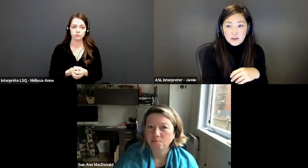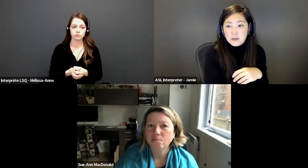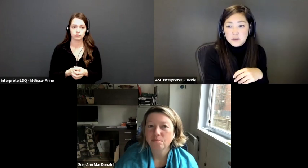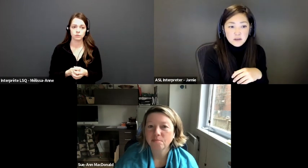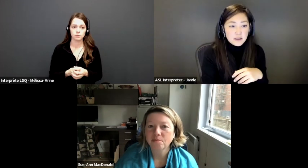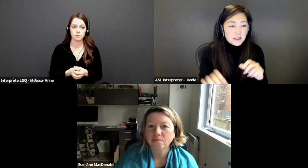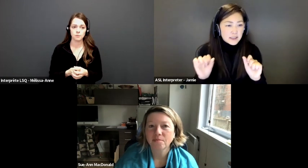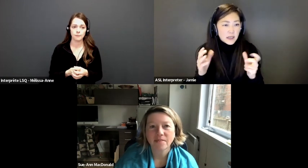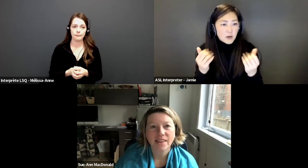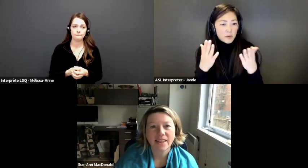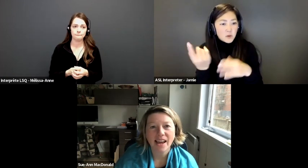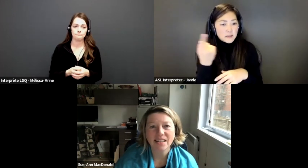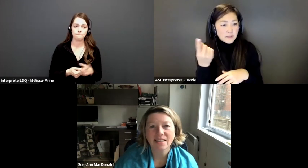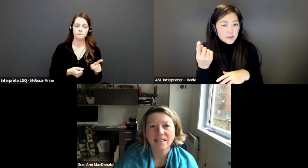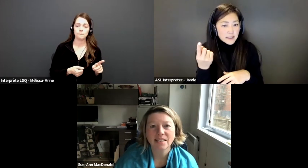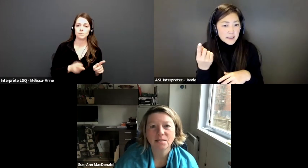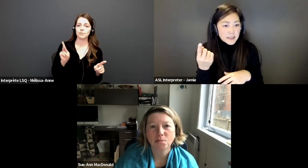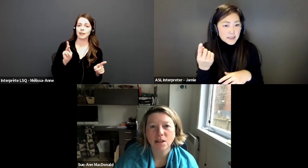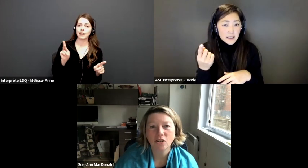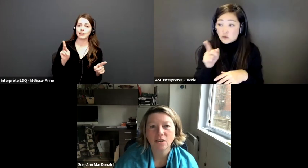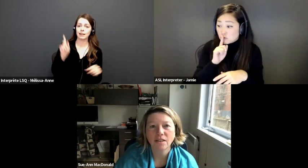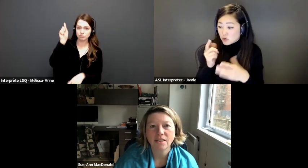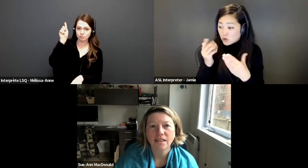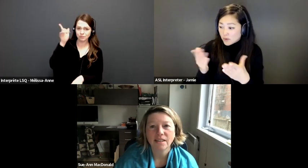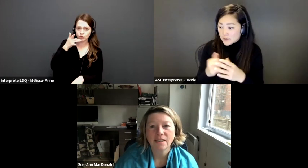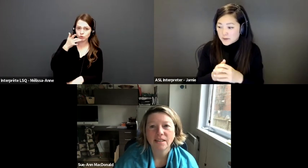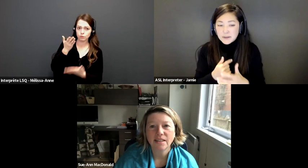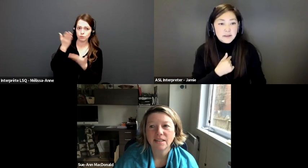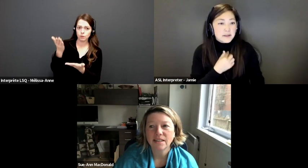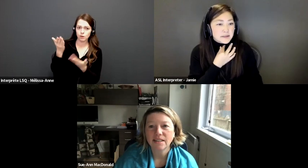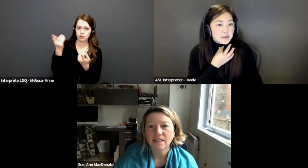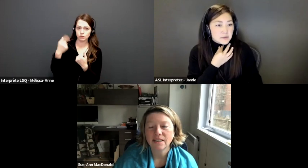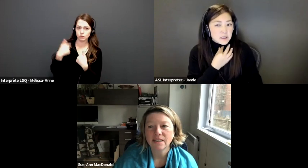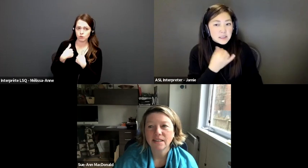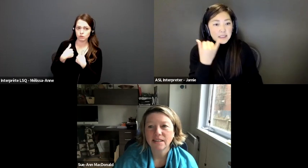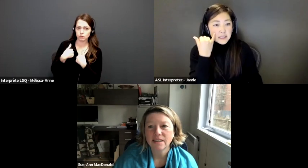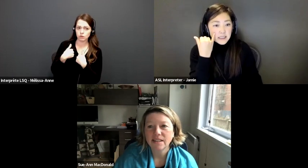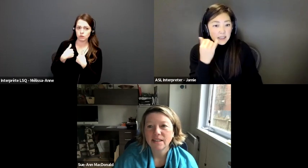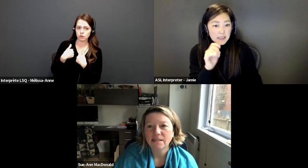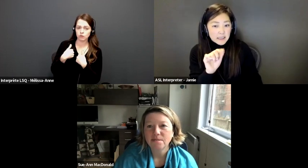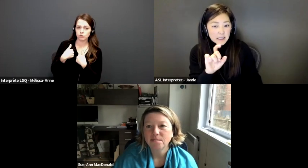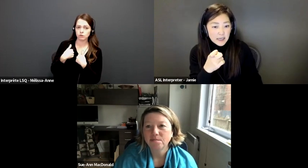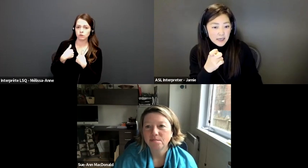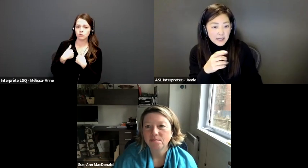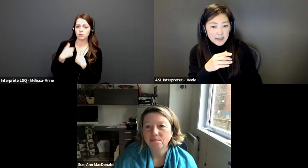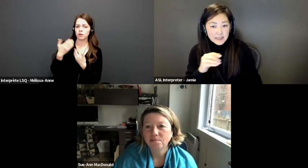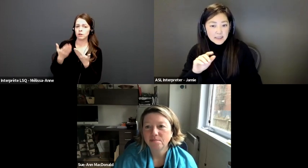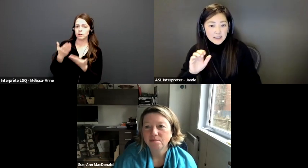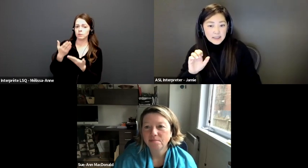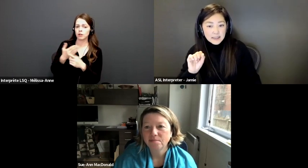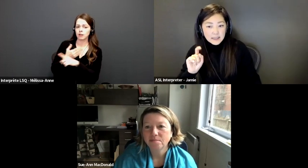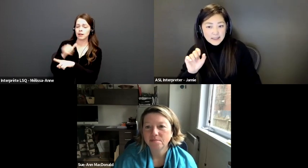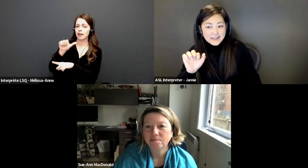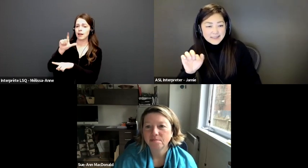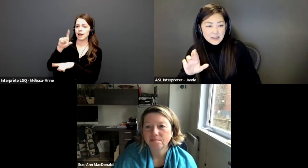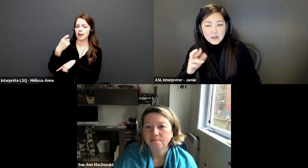I propose something, Sue-Ann? Yes. I'm wondering if perhaps Alex and Esther, I see a number of questions that are